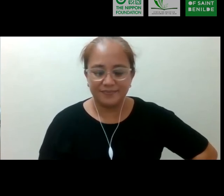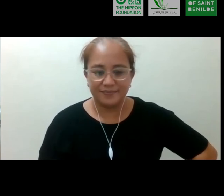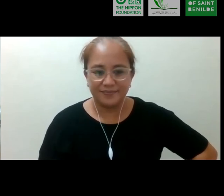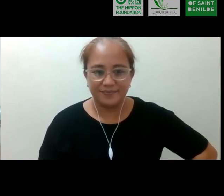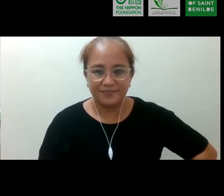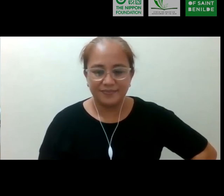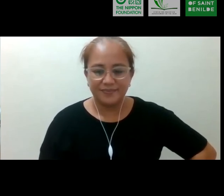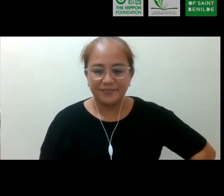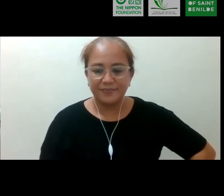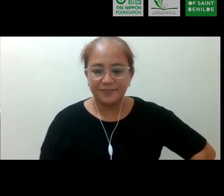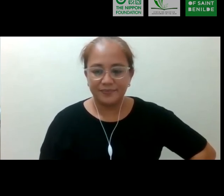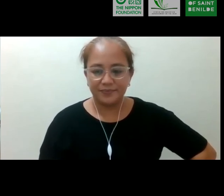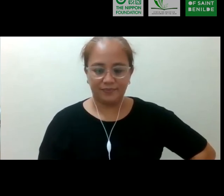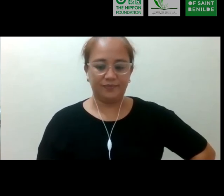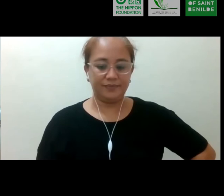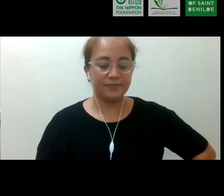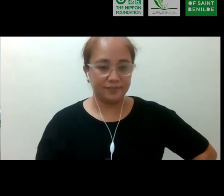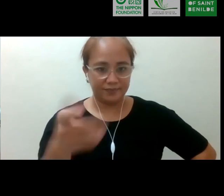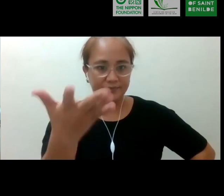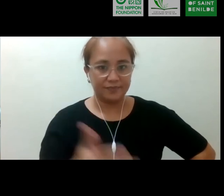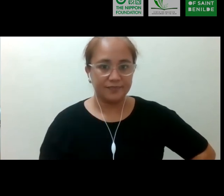One other thing, sir. One other yes, question.